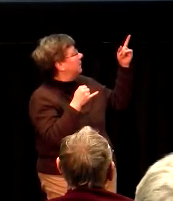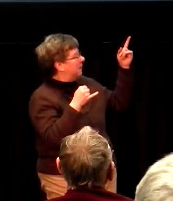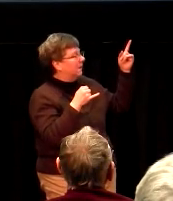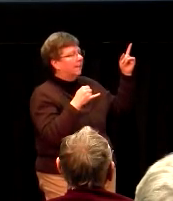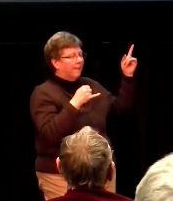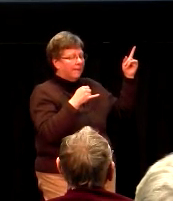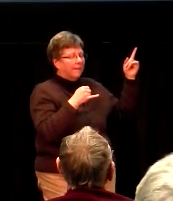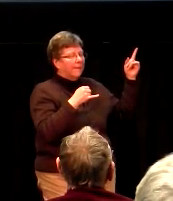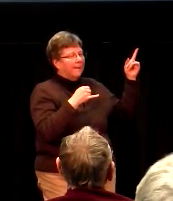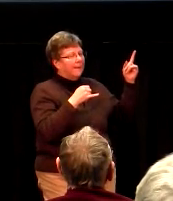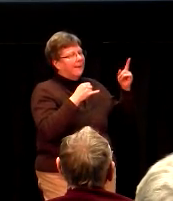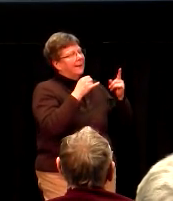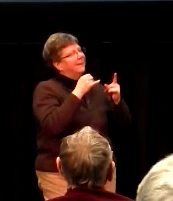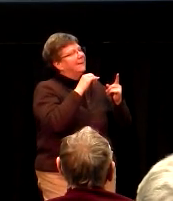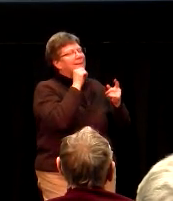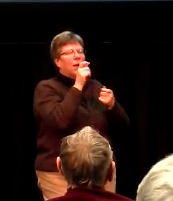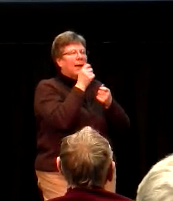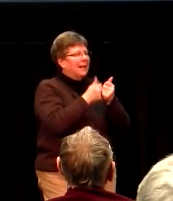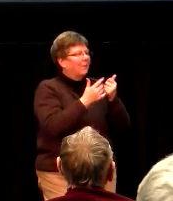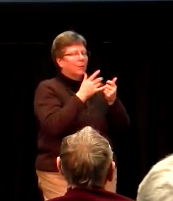bit of a variation of where that line is.